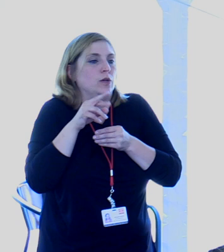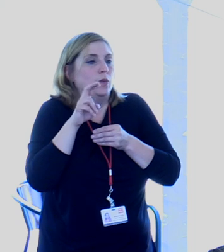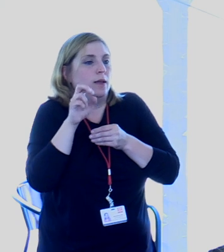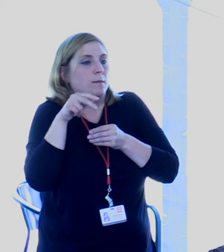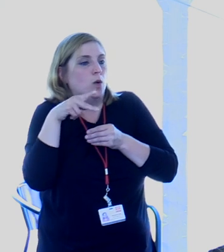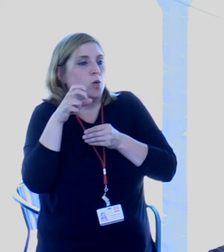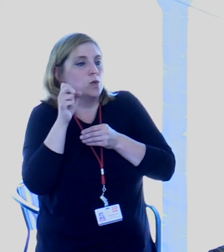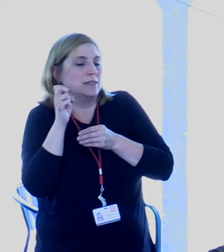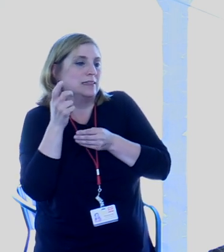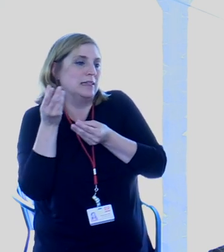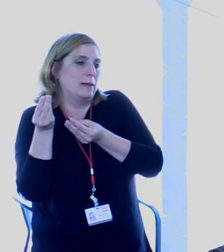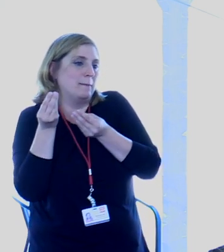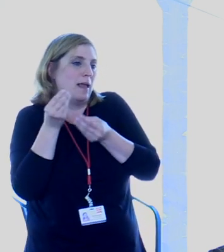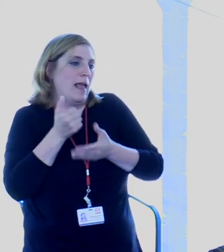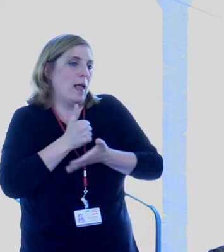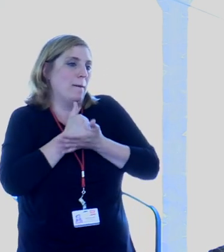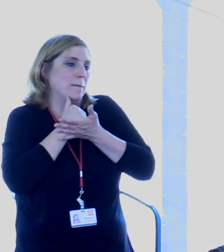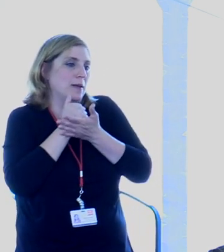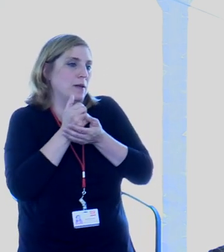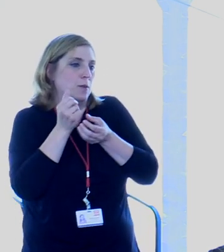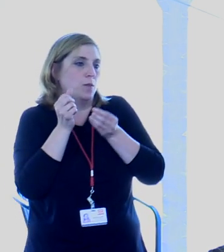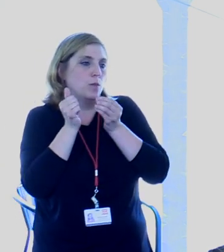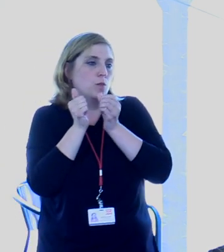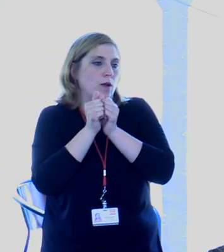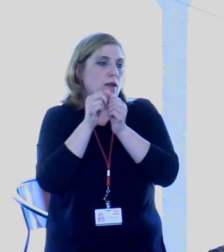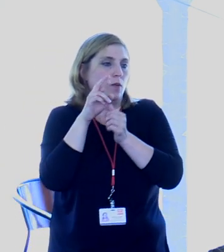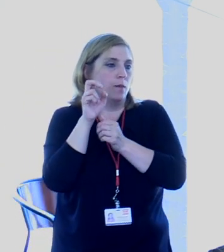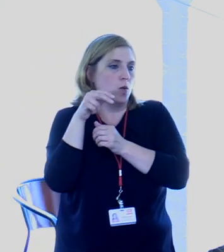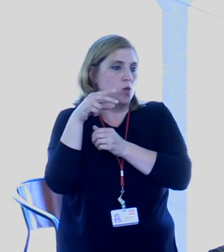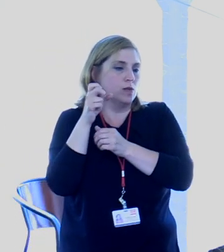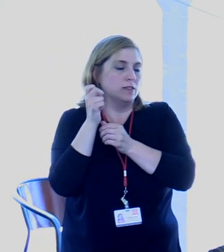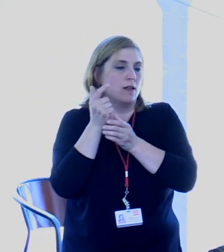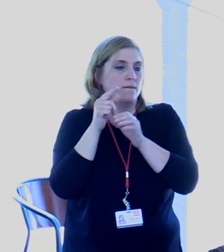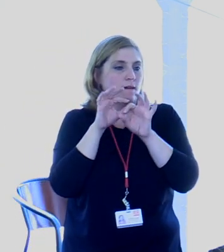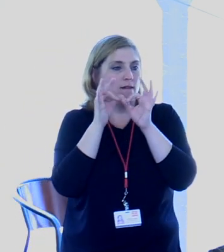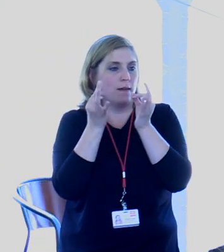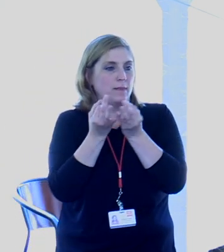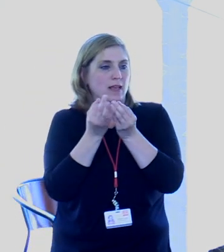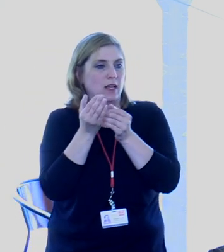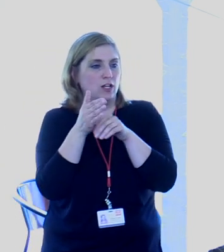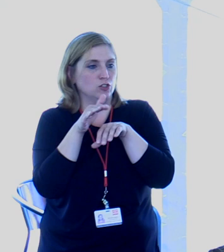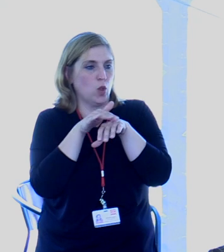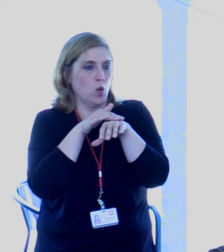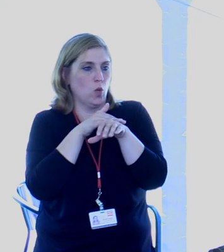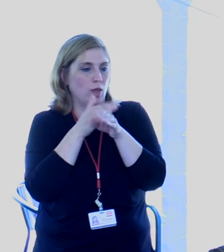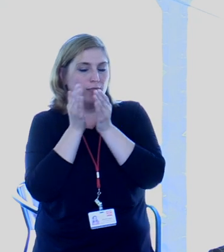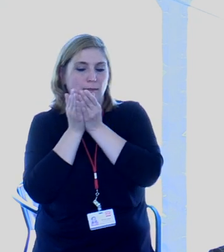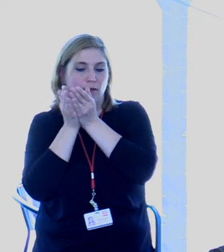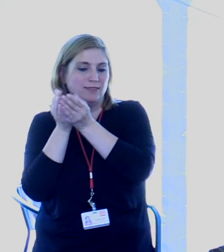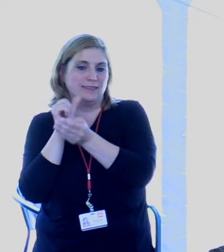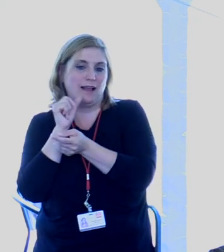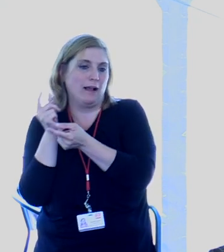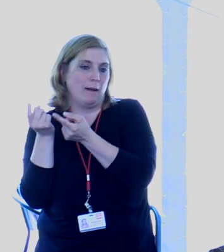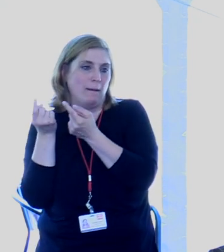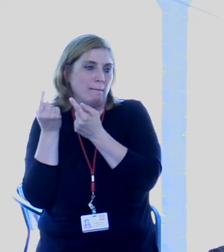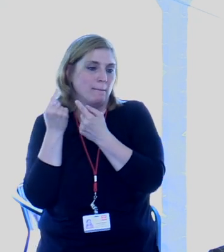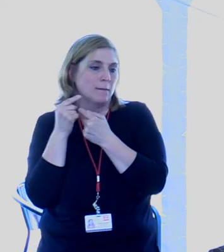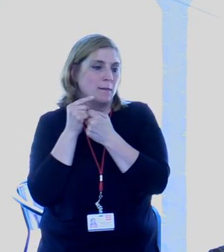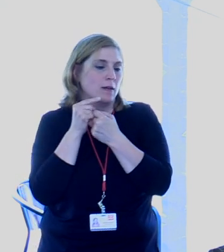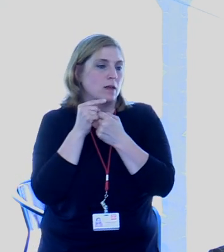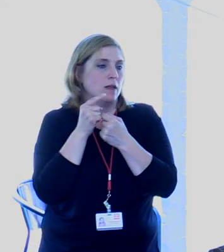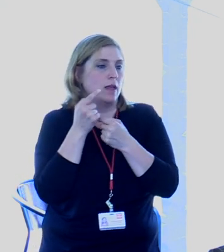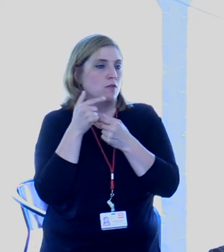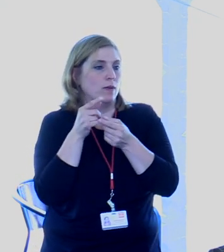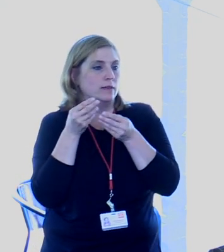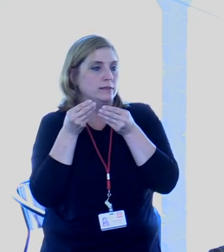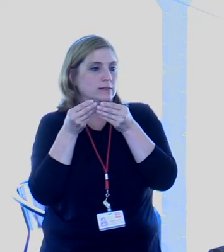repose. God, help me to bring repose to my family. Slowly, slowly, as the pontoon boat doesn't come, if we're persevering